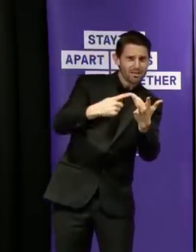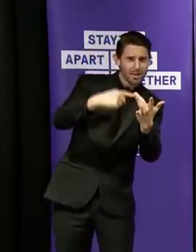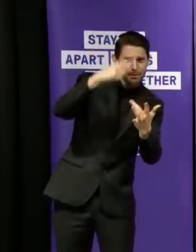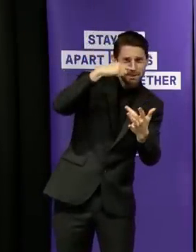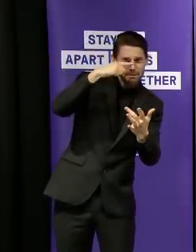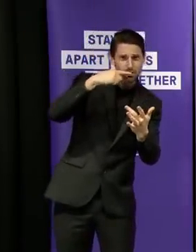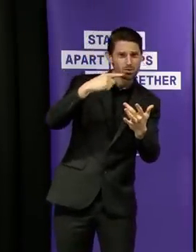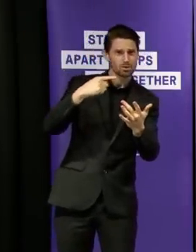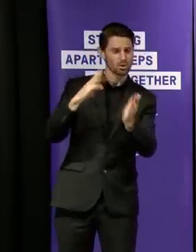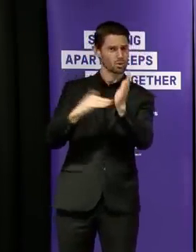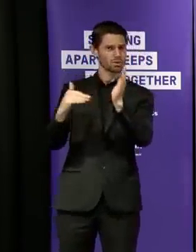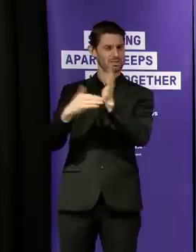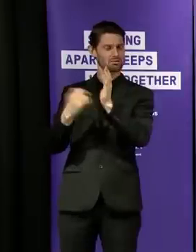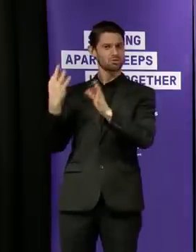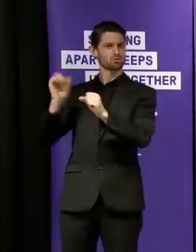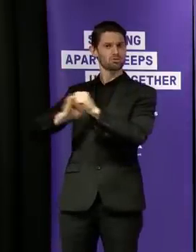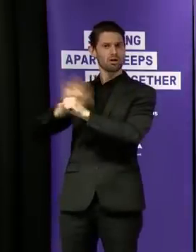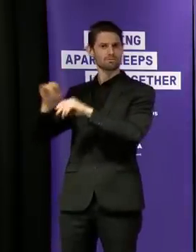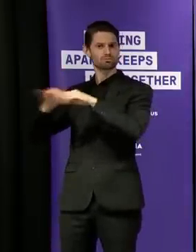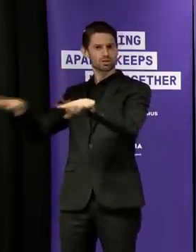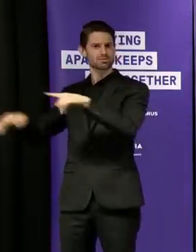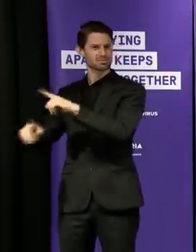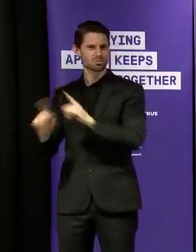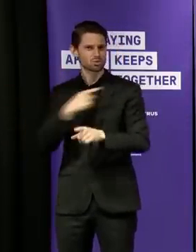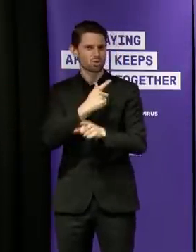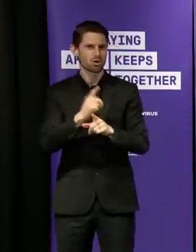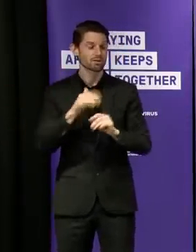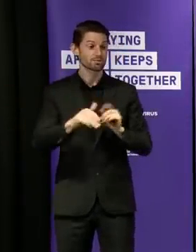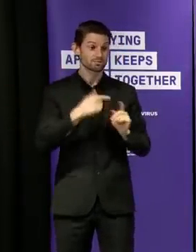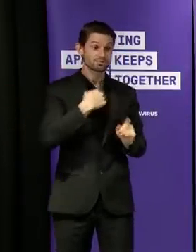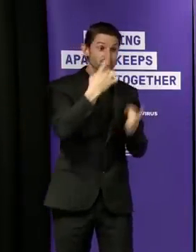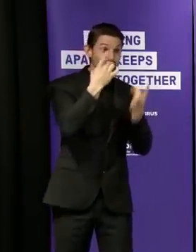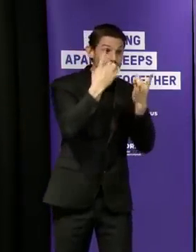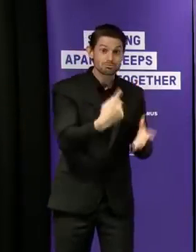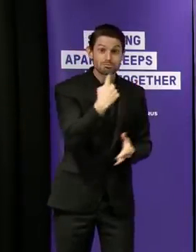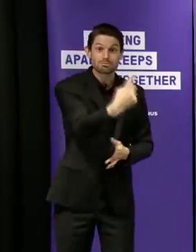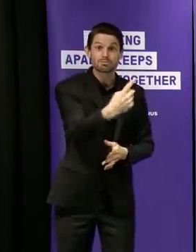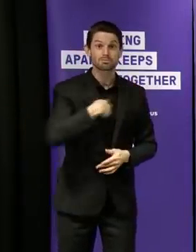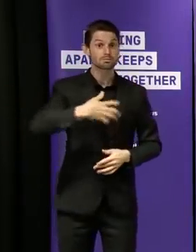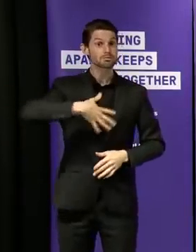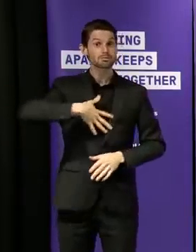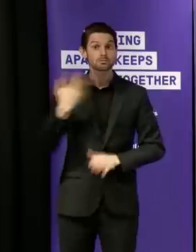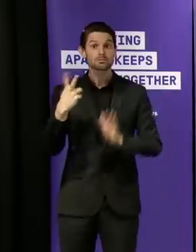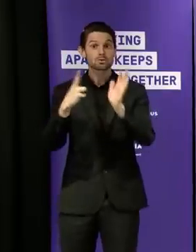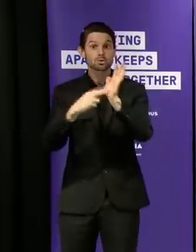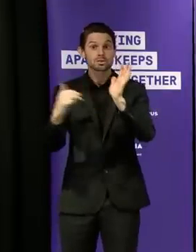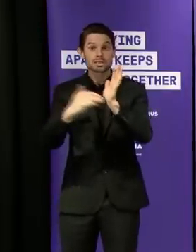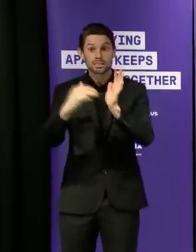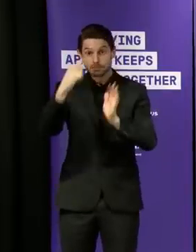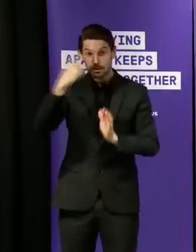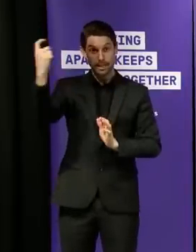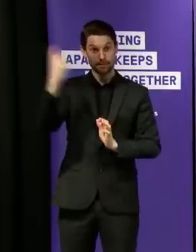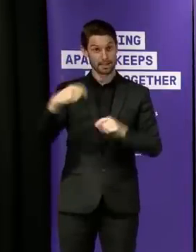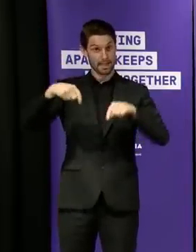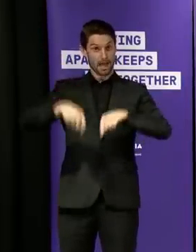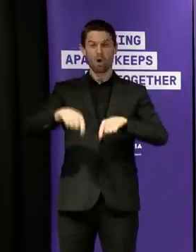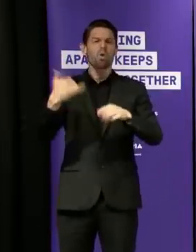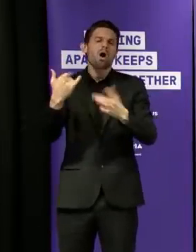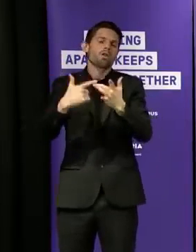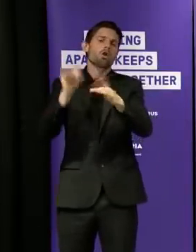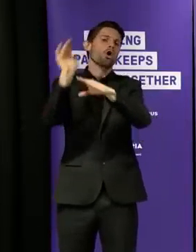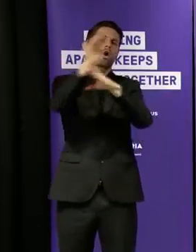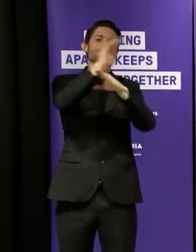Sydney. But hang on, this is the thing. We made it clear that we don't want international arrivals, regardless of what country they come from, into our